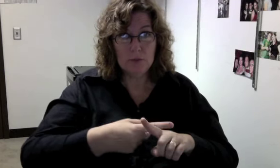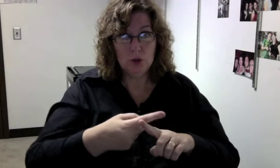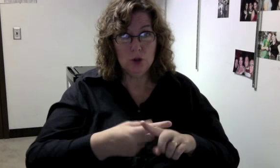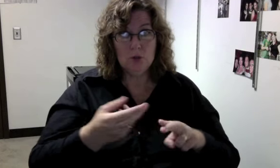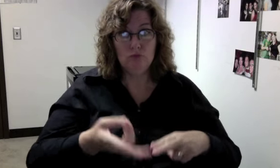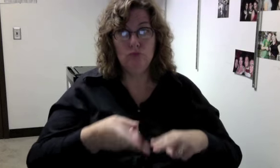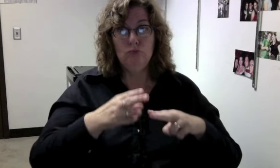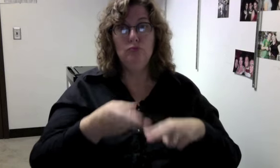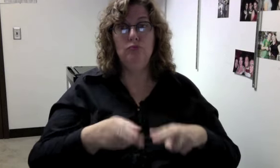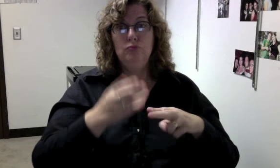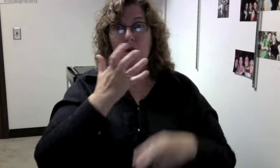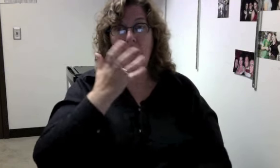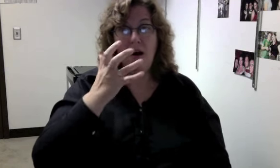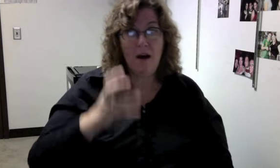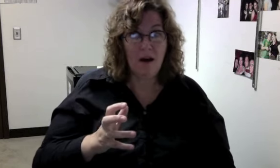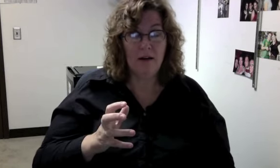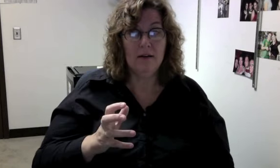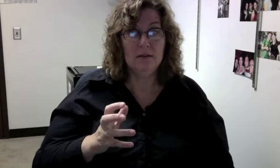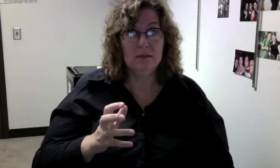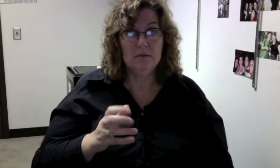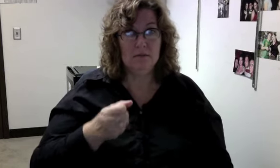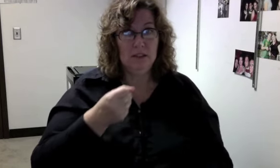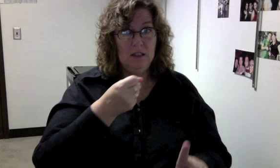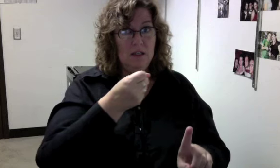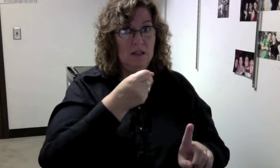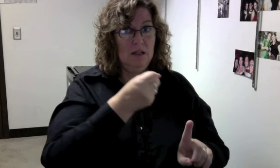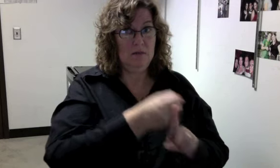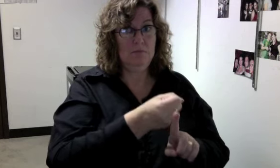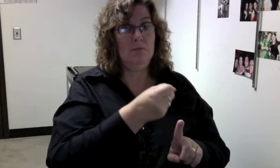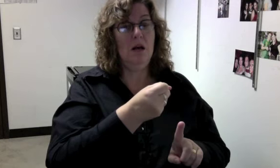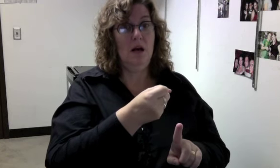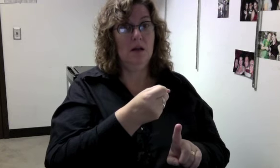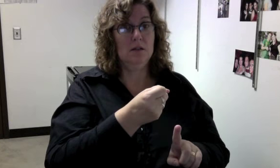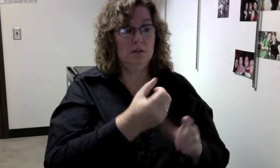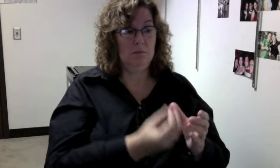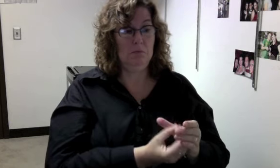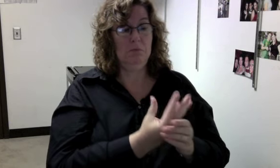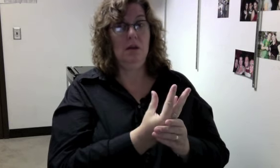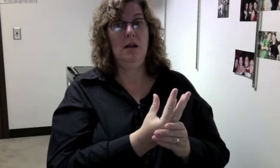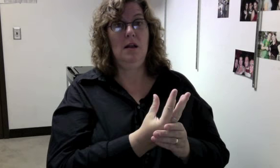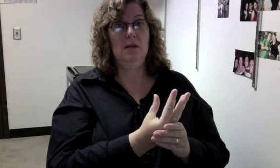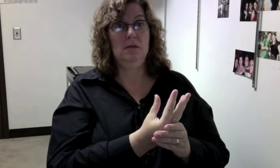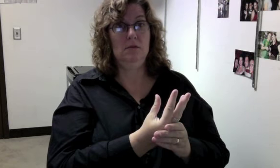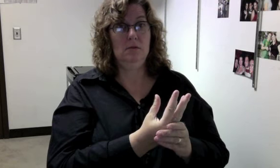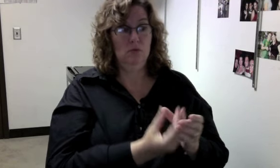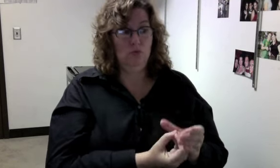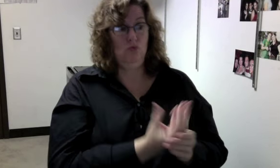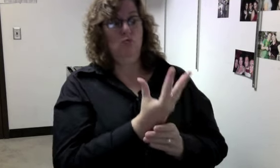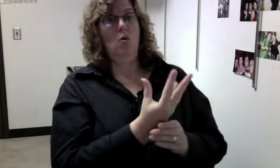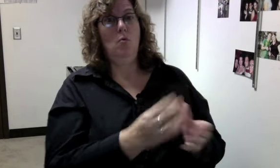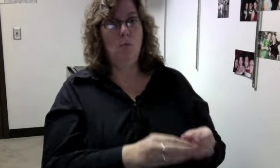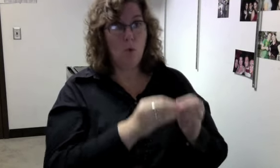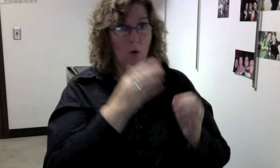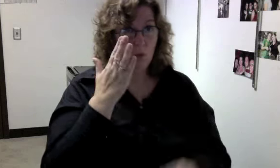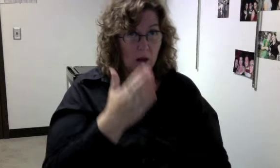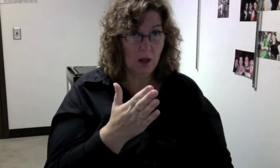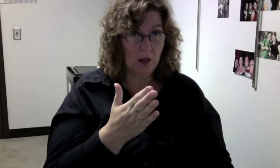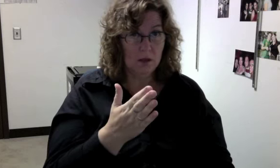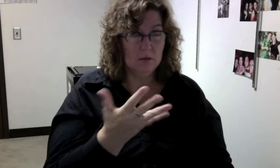effects of soil temperature on plant growth. So you're going to have an idea, hopefully, whether this is going to work or not.